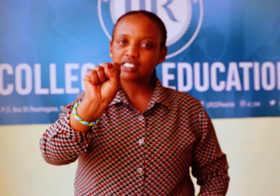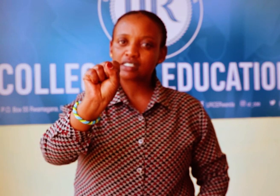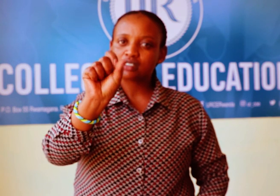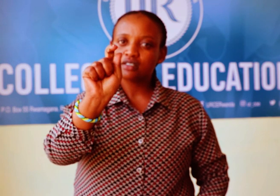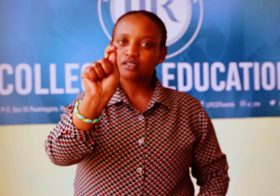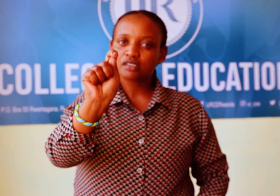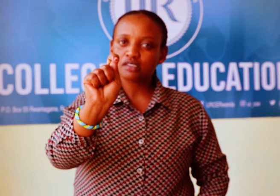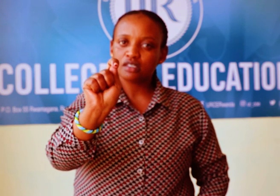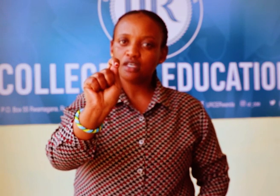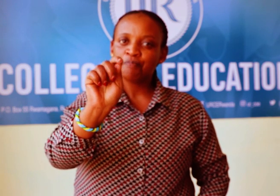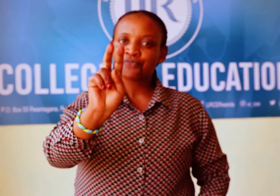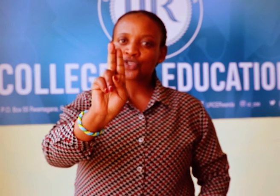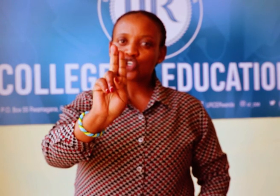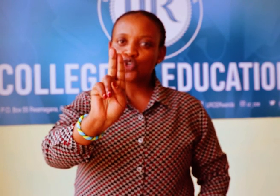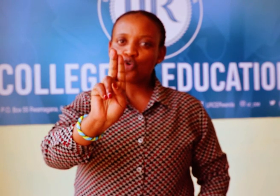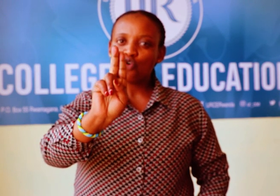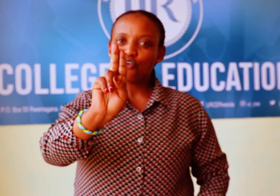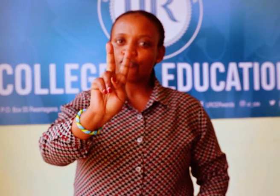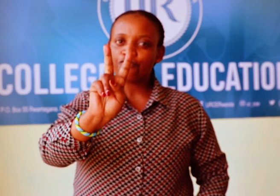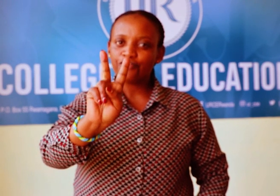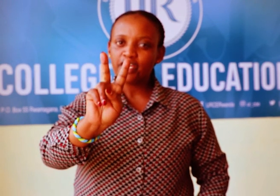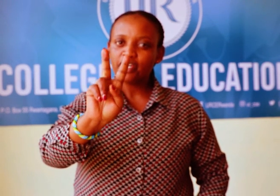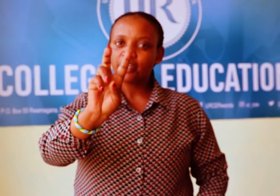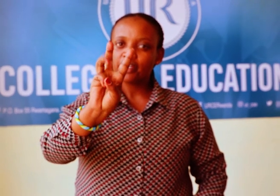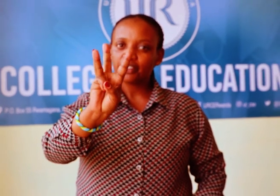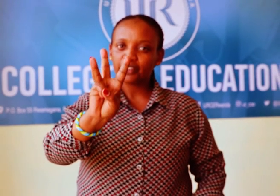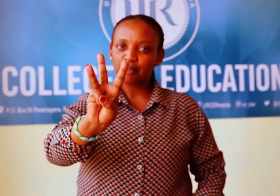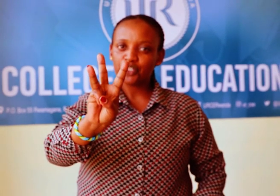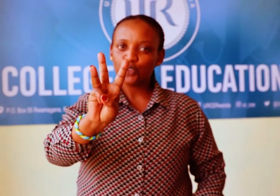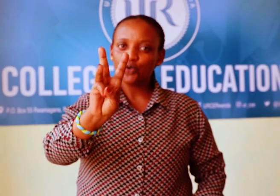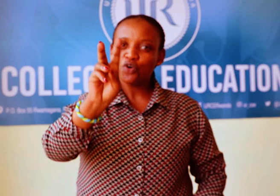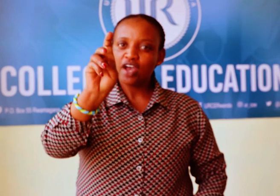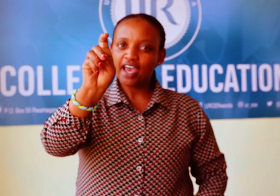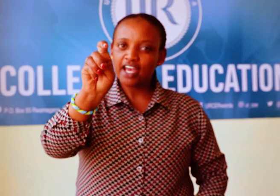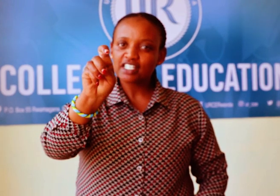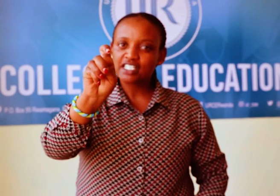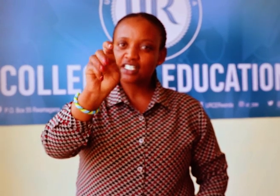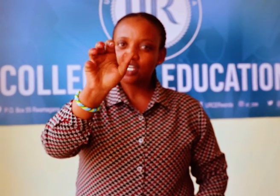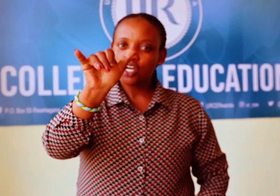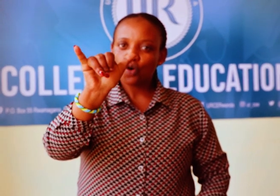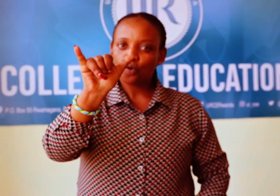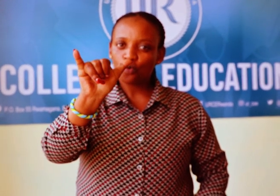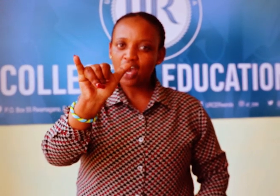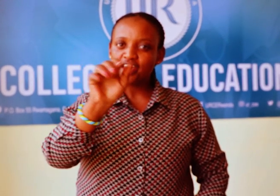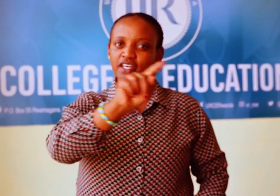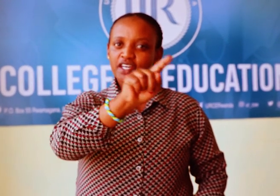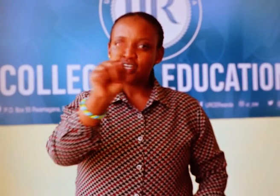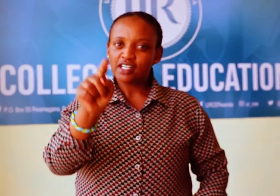S, T, U, V, W, X, Y,